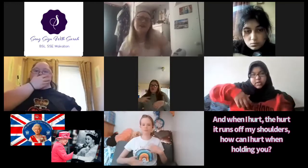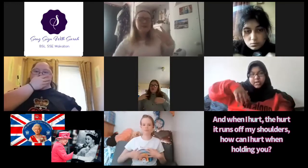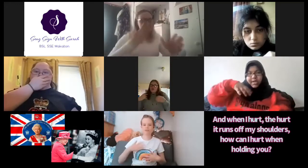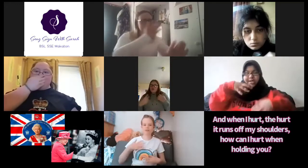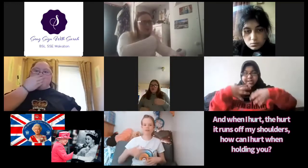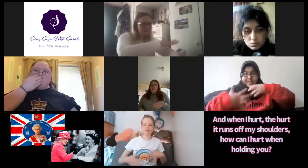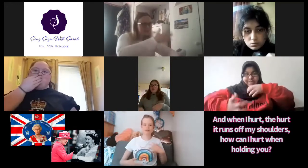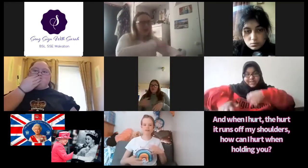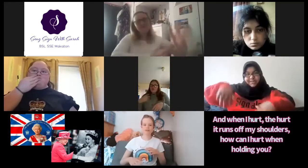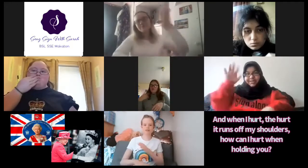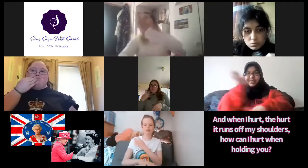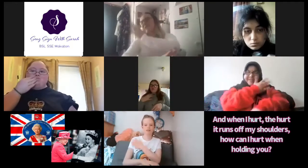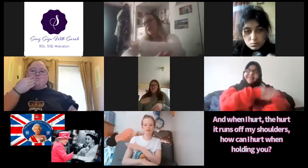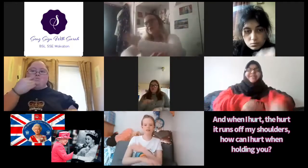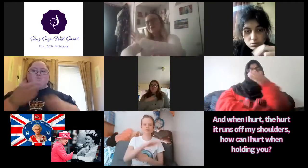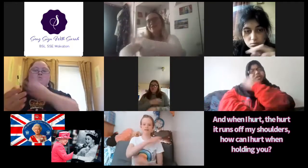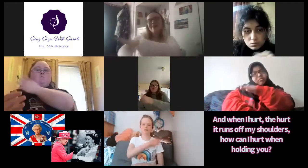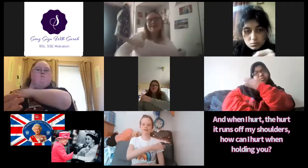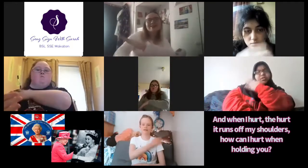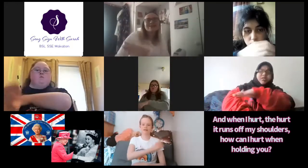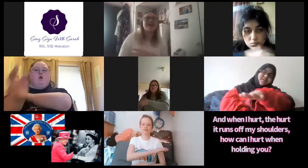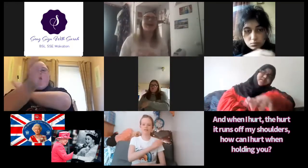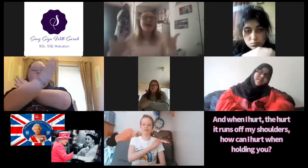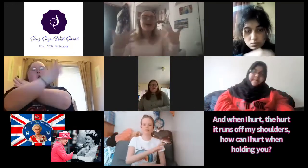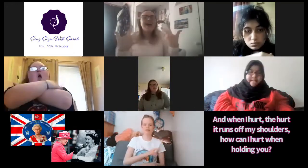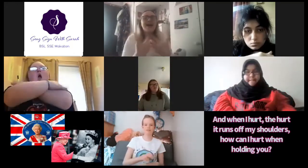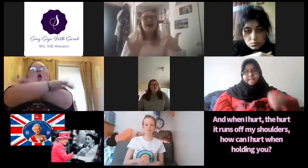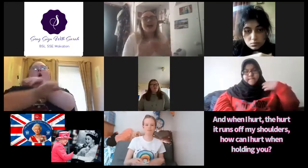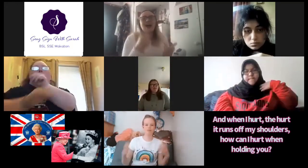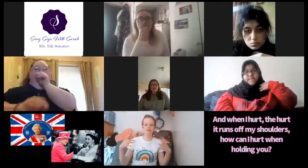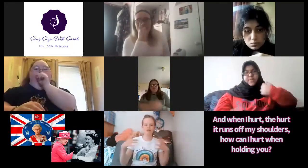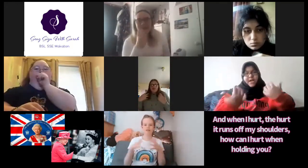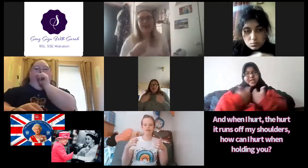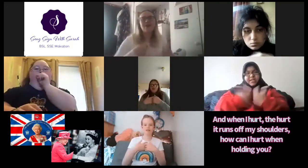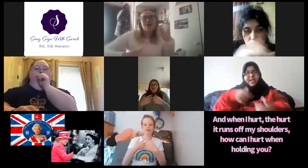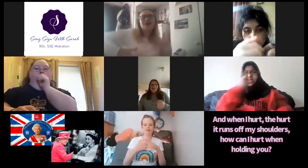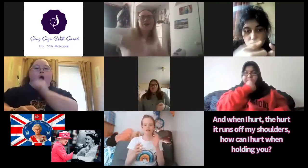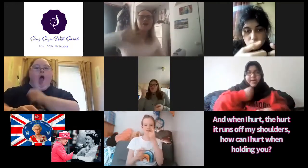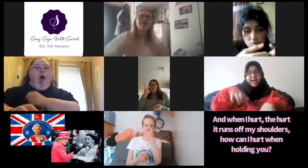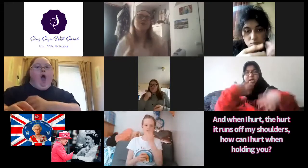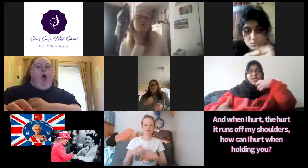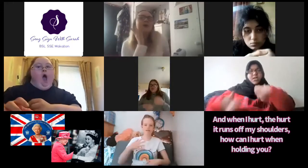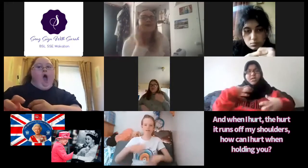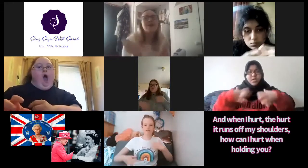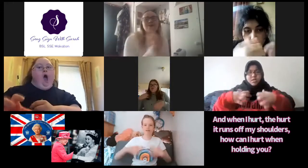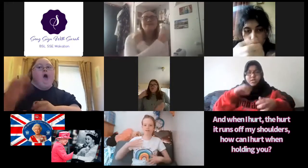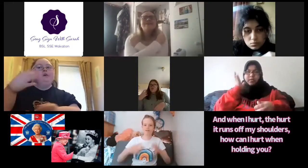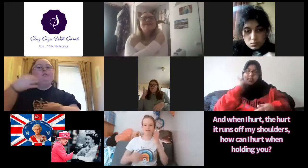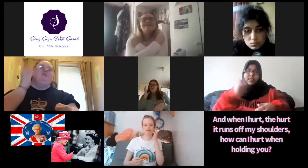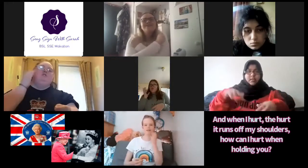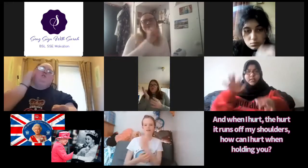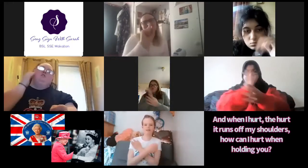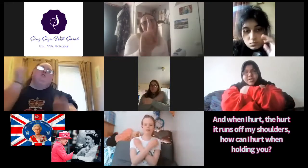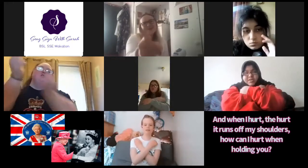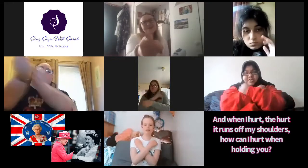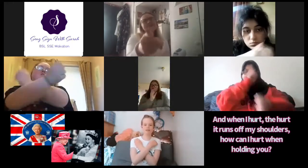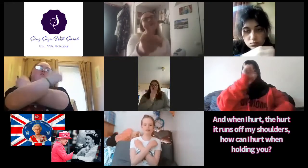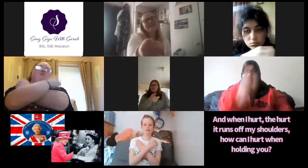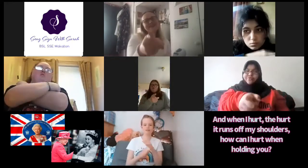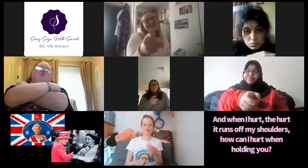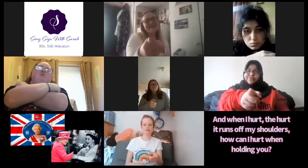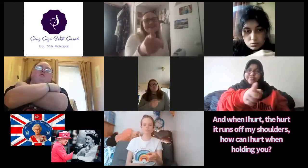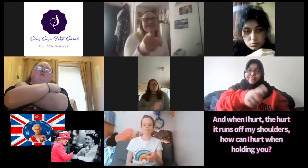Hurting runs off my shoulders How can I hurt One more than you